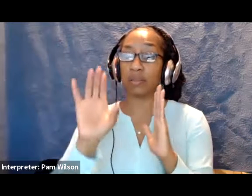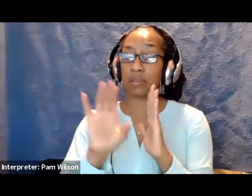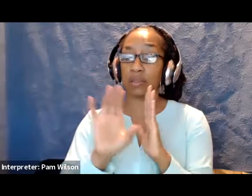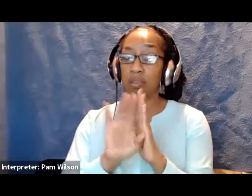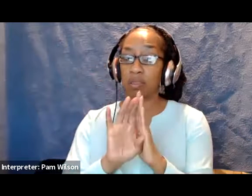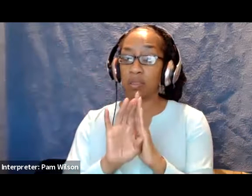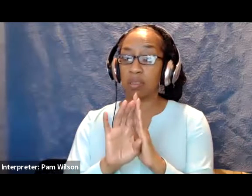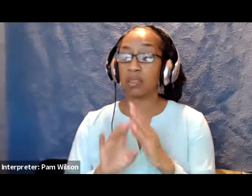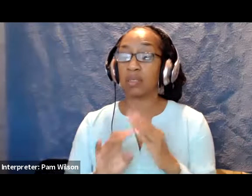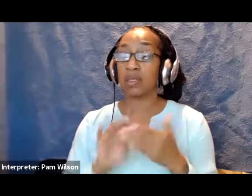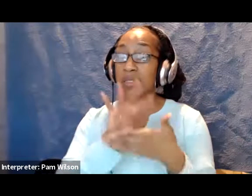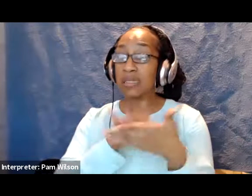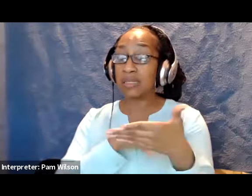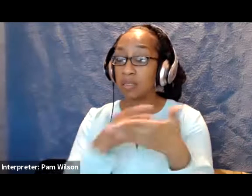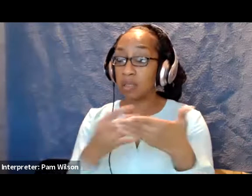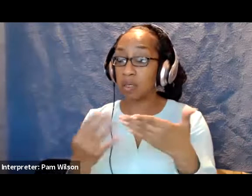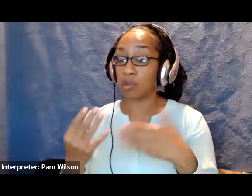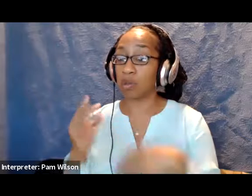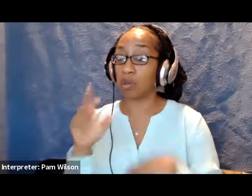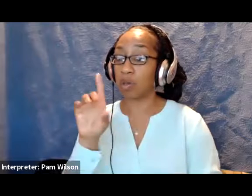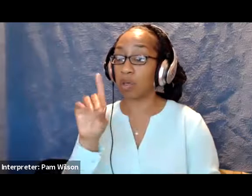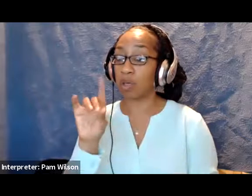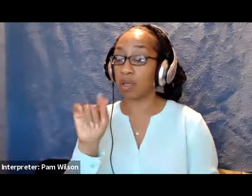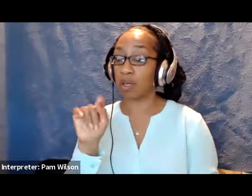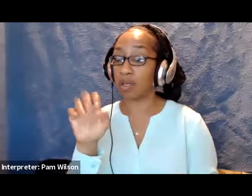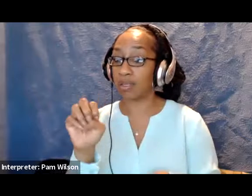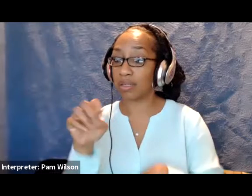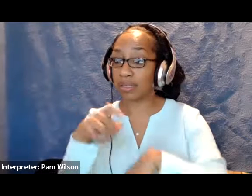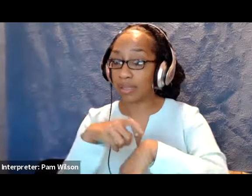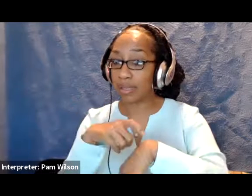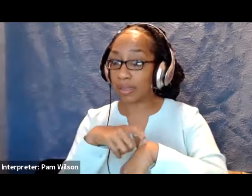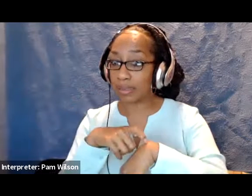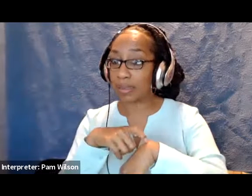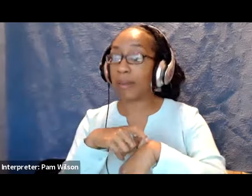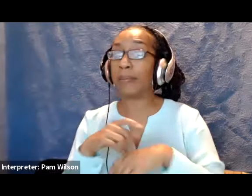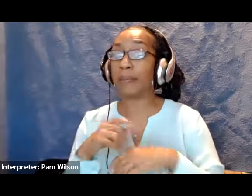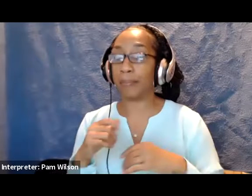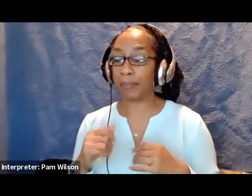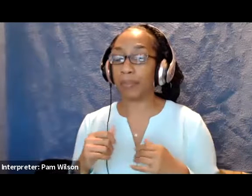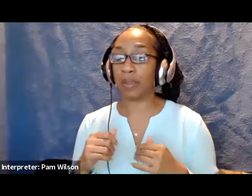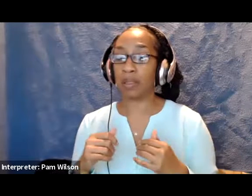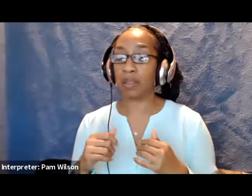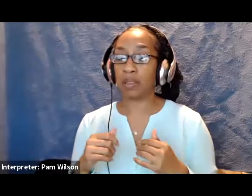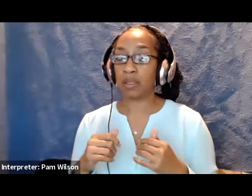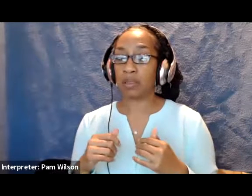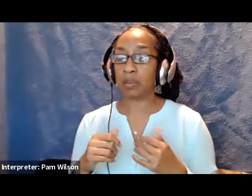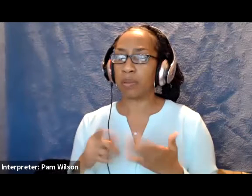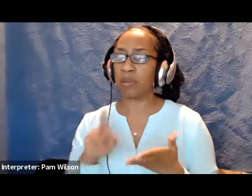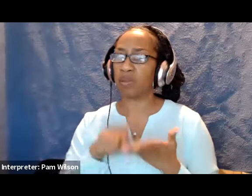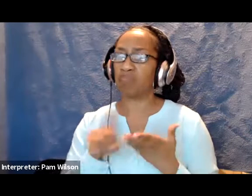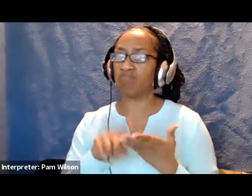and time. You may find that as you're investigating, that time's not